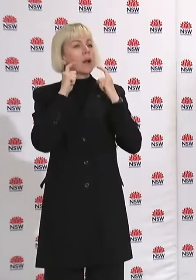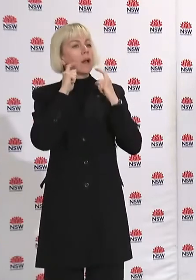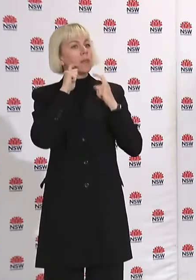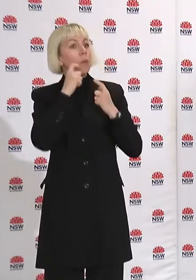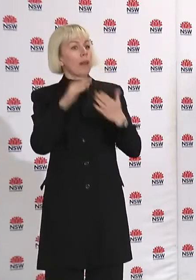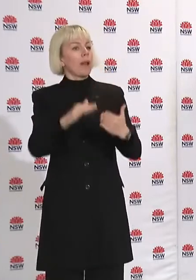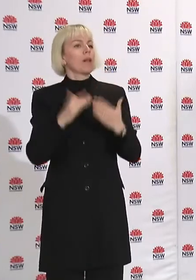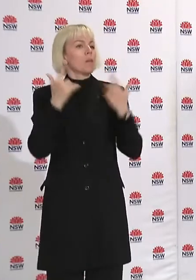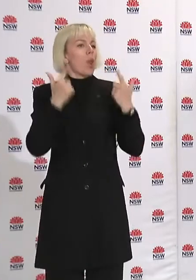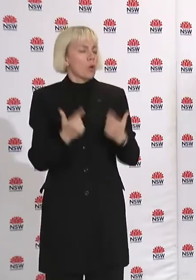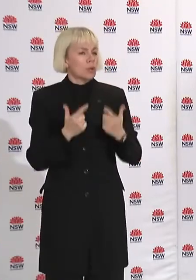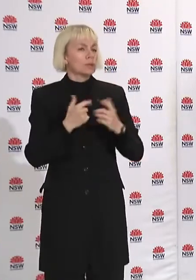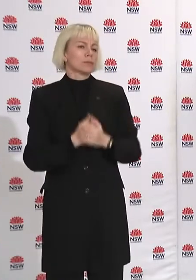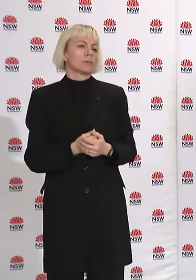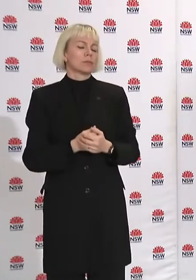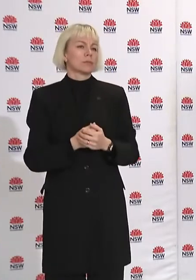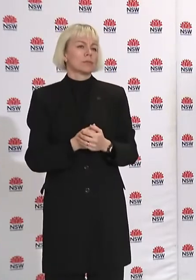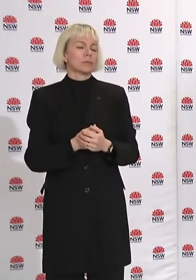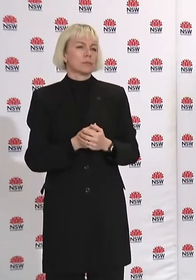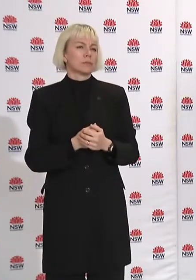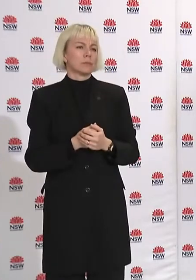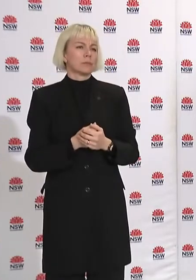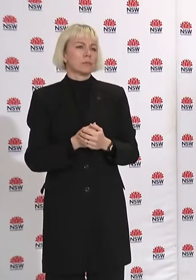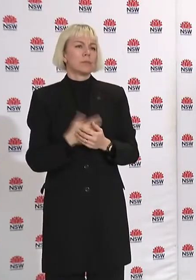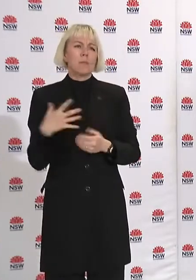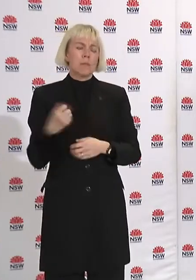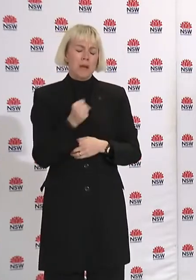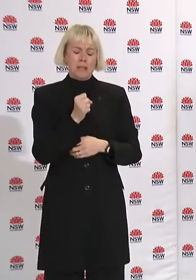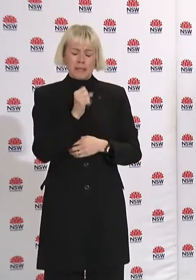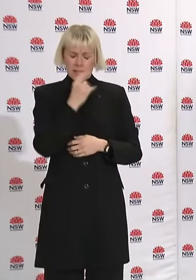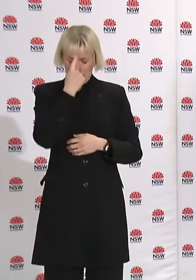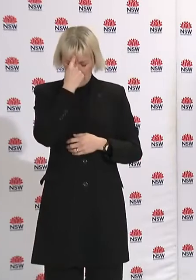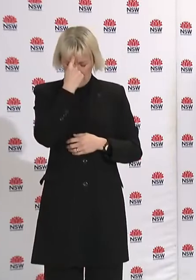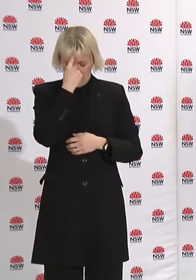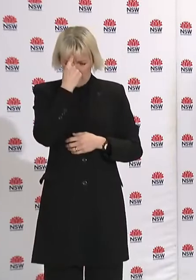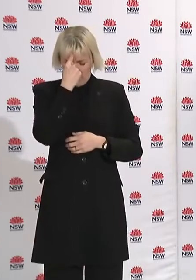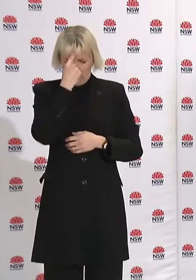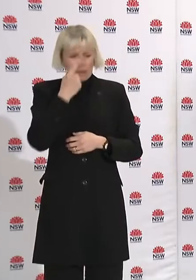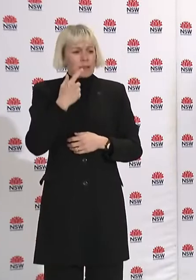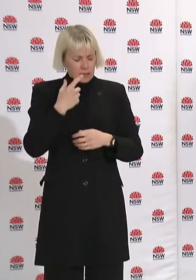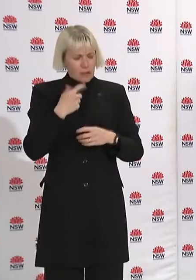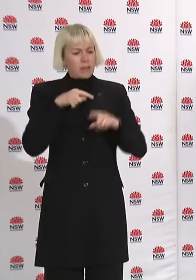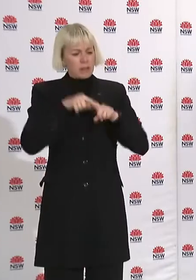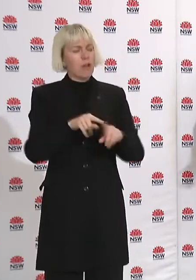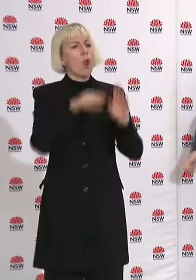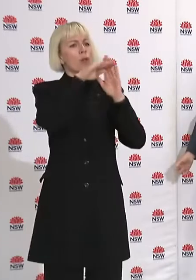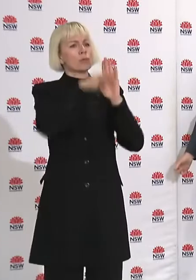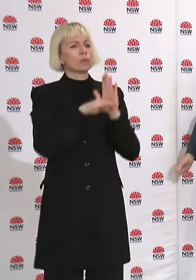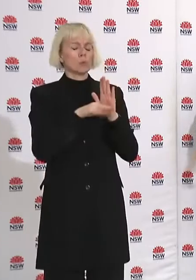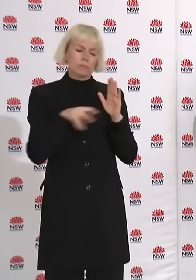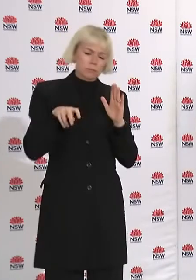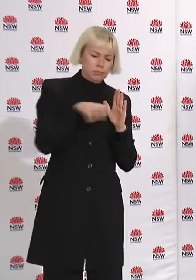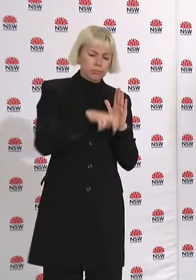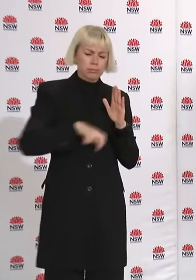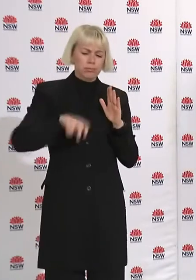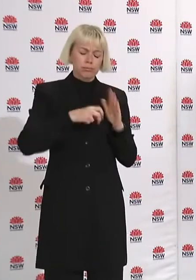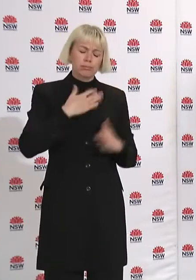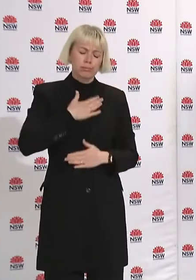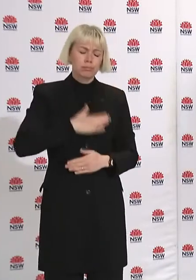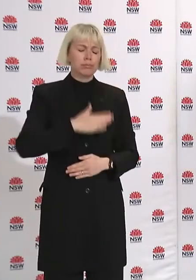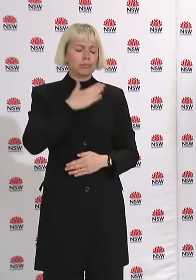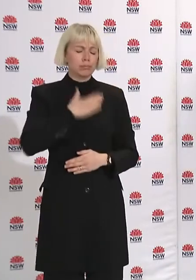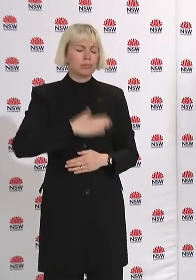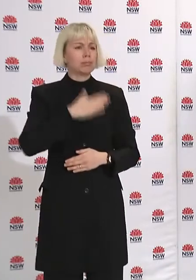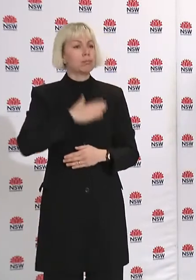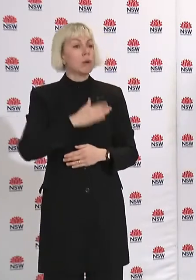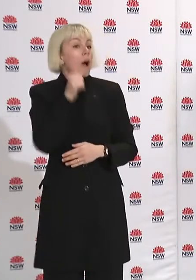need to stay the course, and I know that that is very hard for people, but we need to stay the course. But what I've